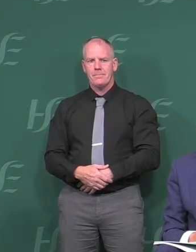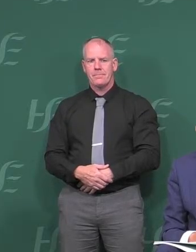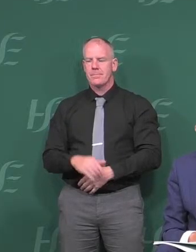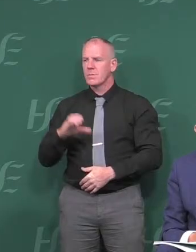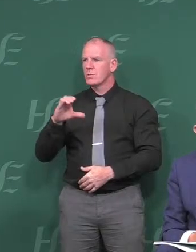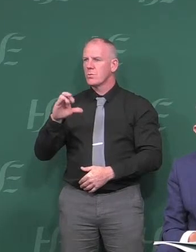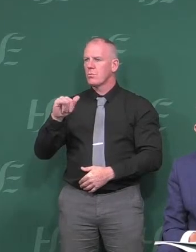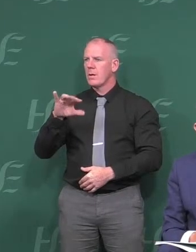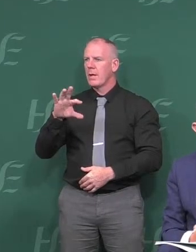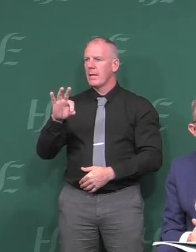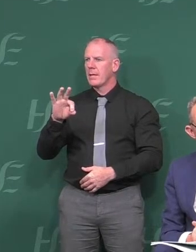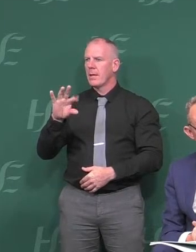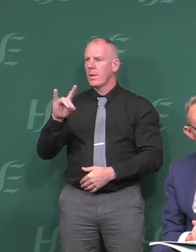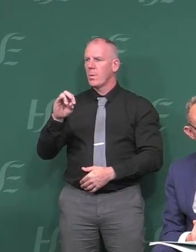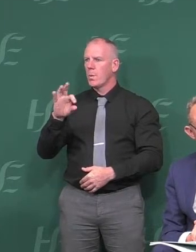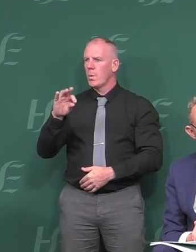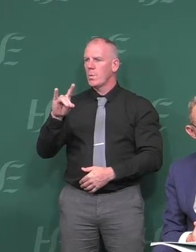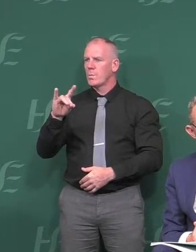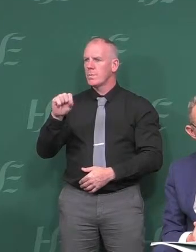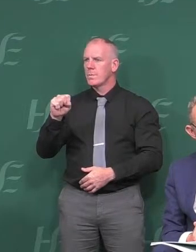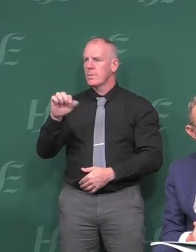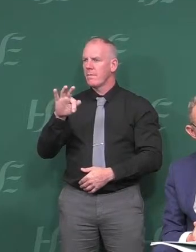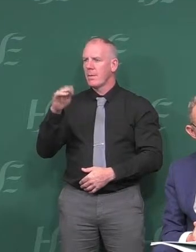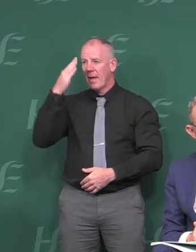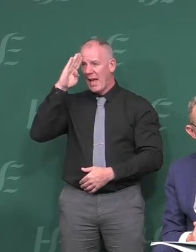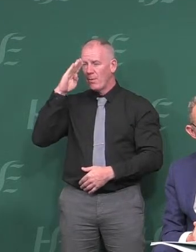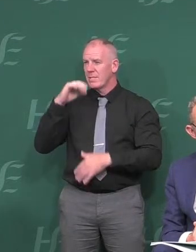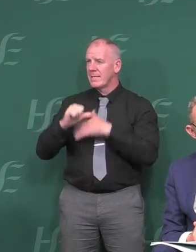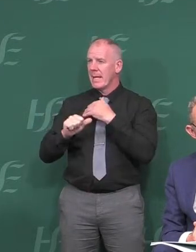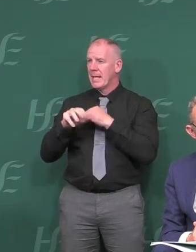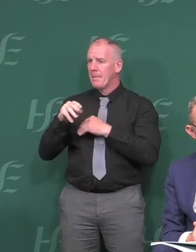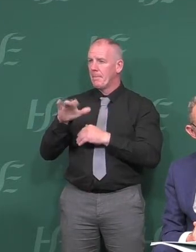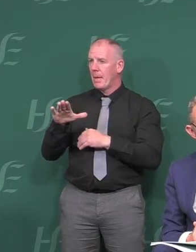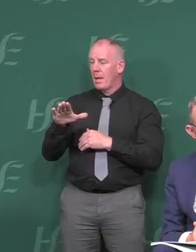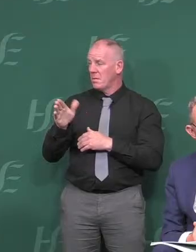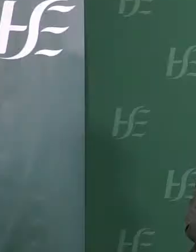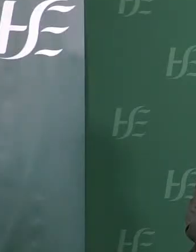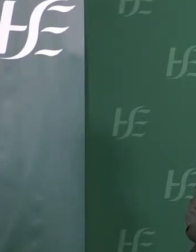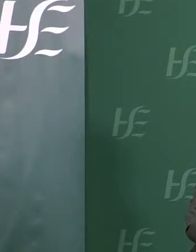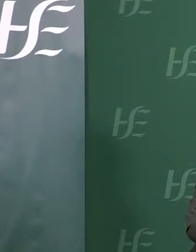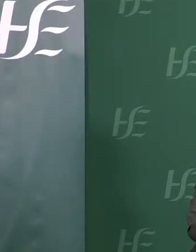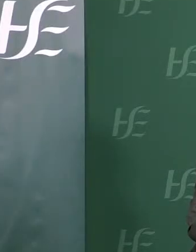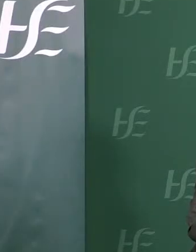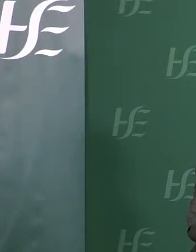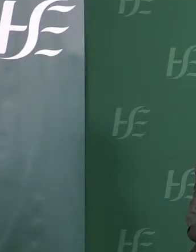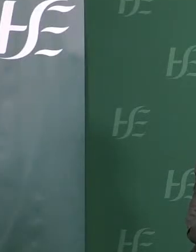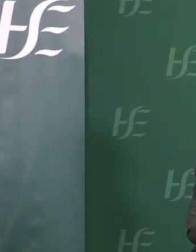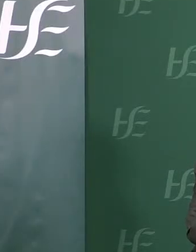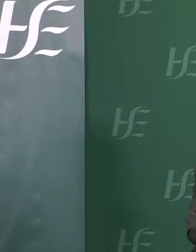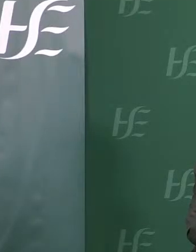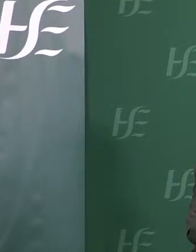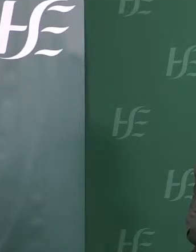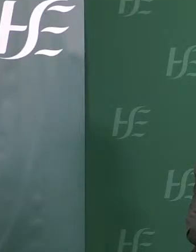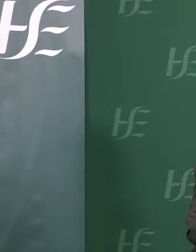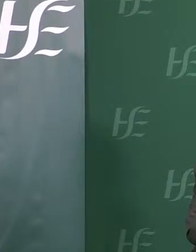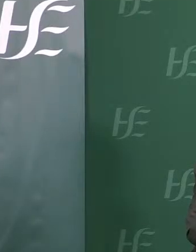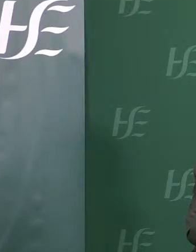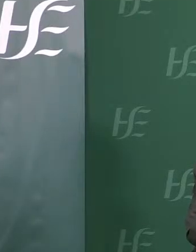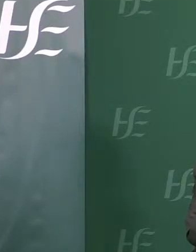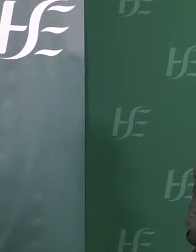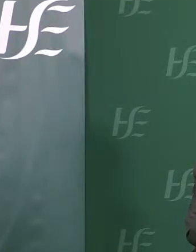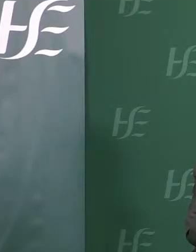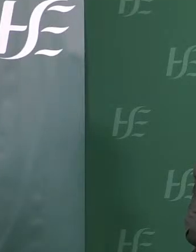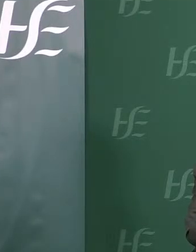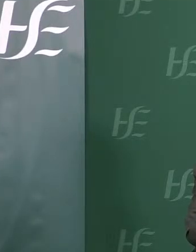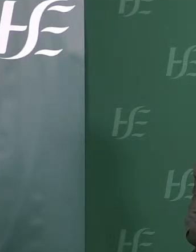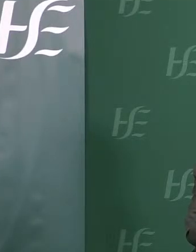Craig Hughes from the Irish Daily Mail. Paul, do you have any sense or any timeline of when the booster shot campaign will have to be rolled out again? I